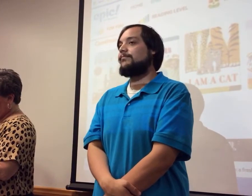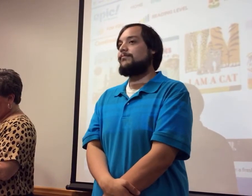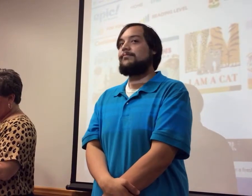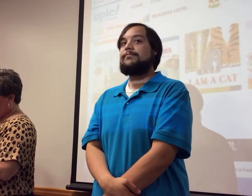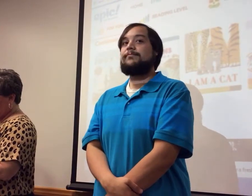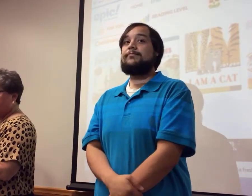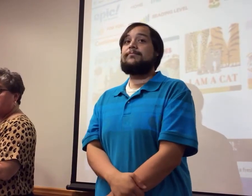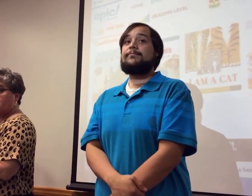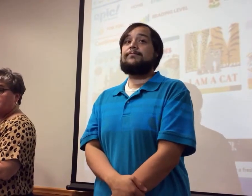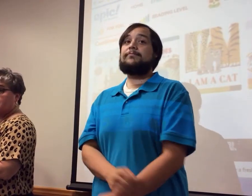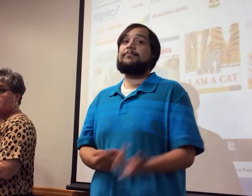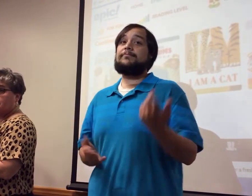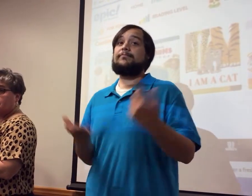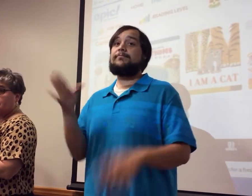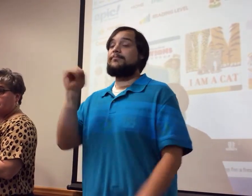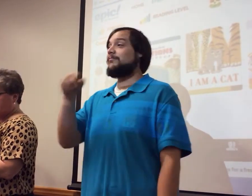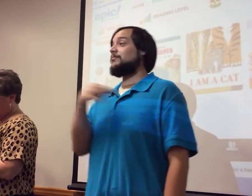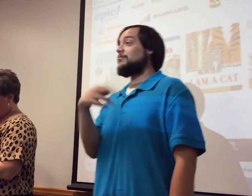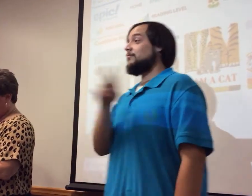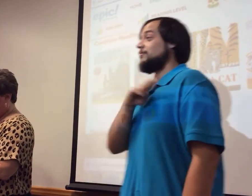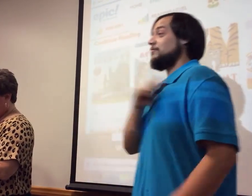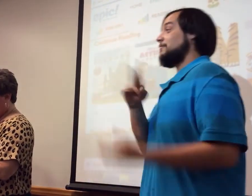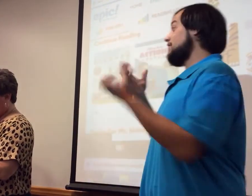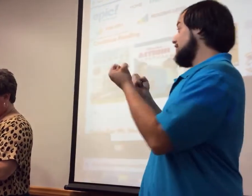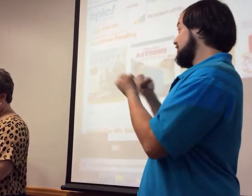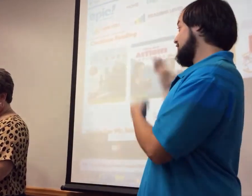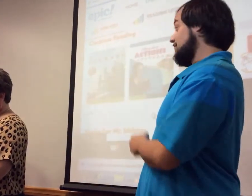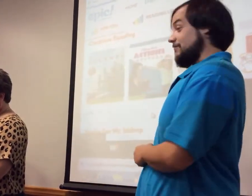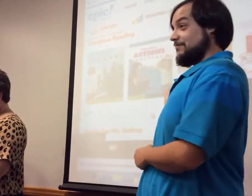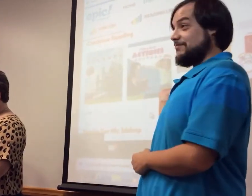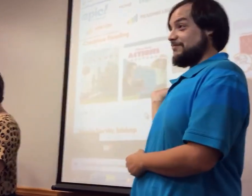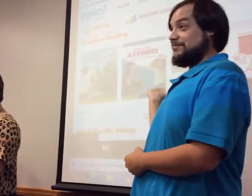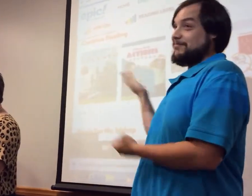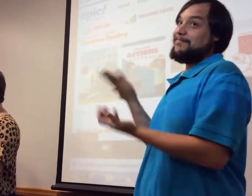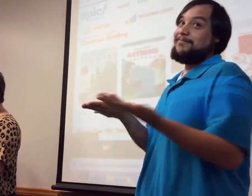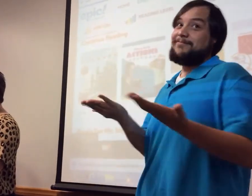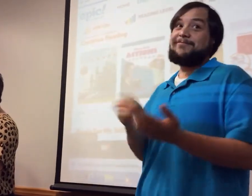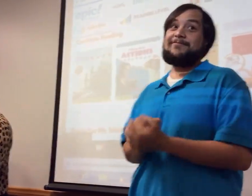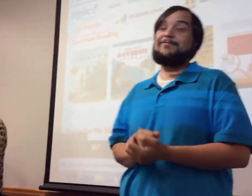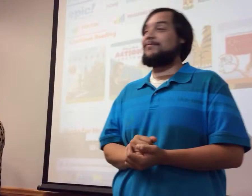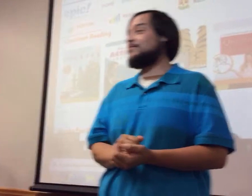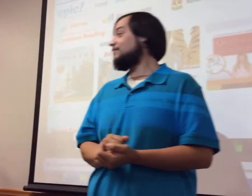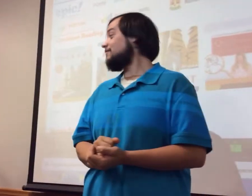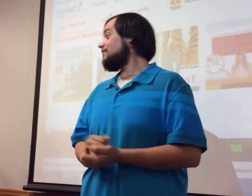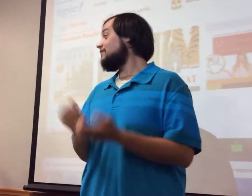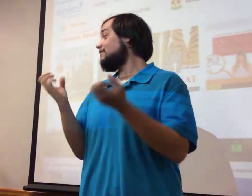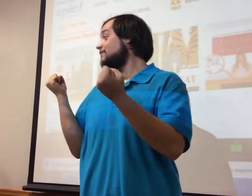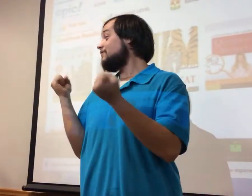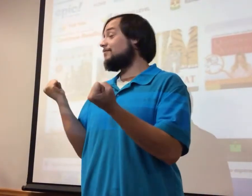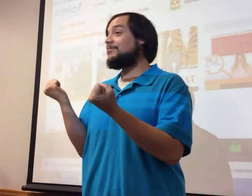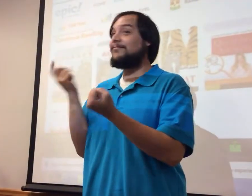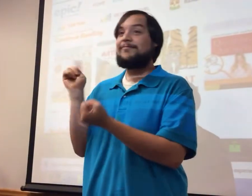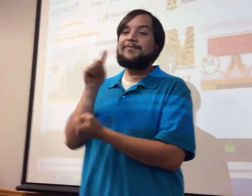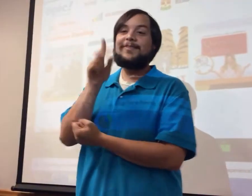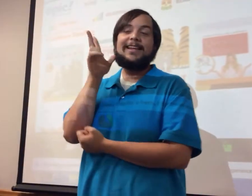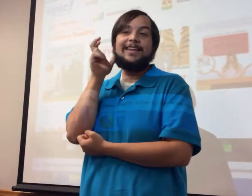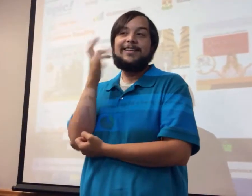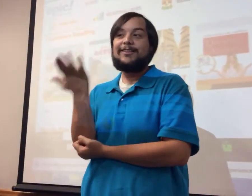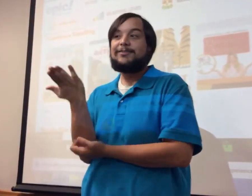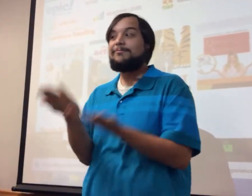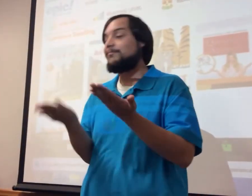I guess worst case scenario, you could have Robert sign to him and, introduce sign. Well, that's- So that you didn't have to hear it.